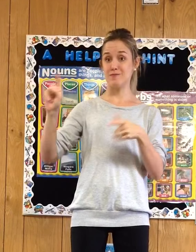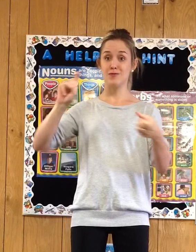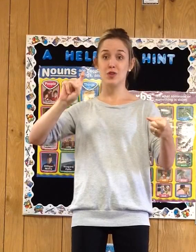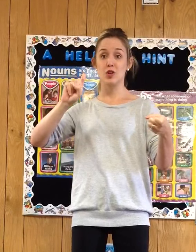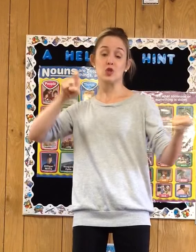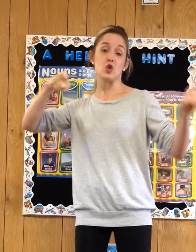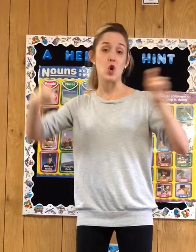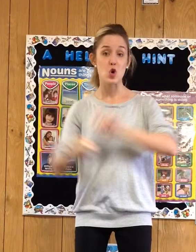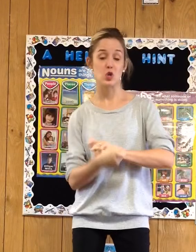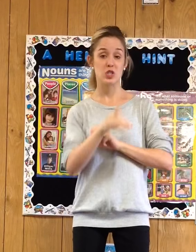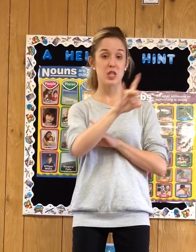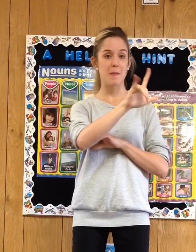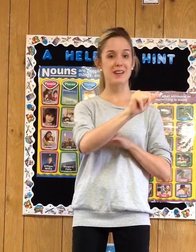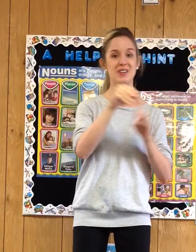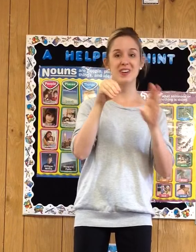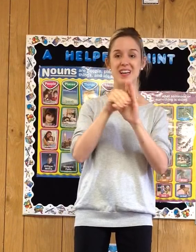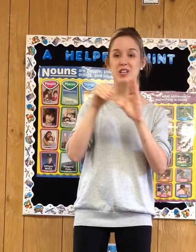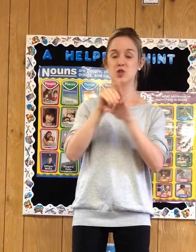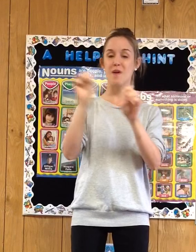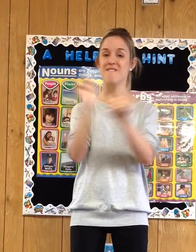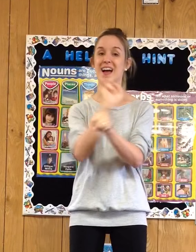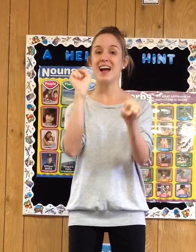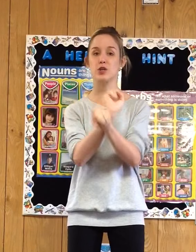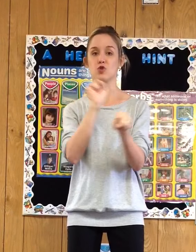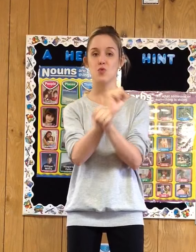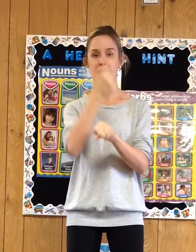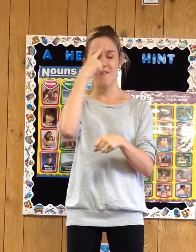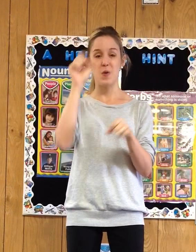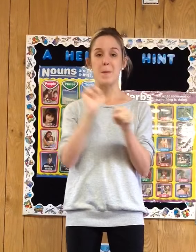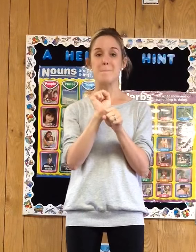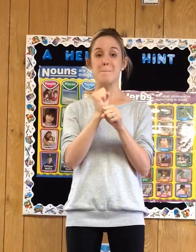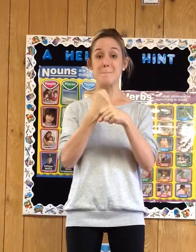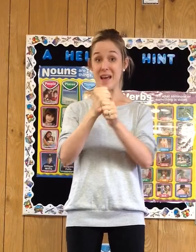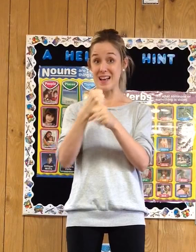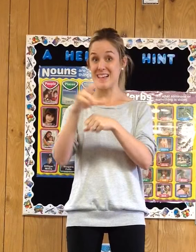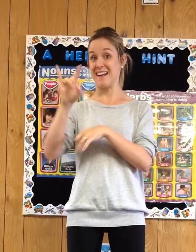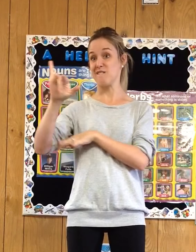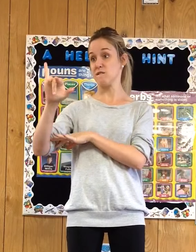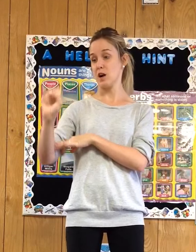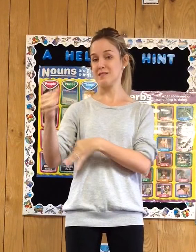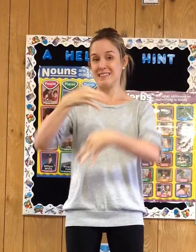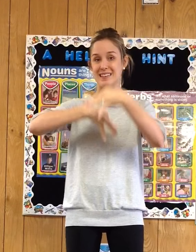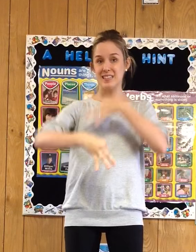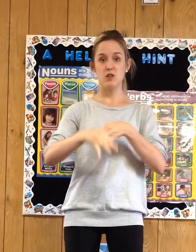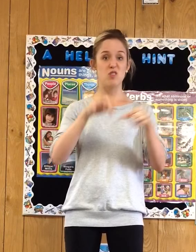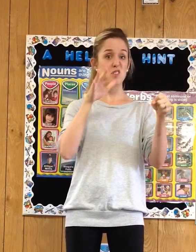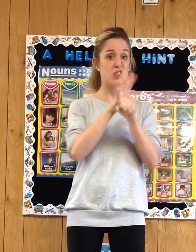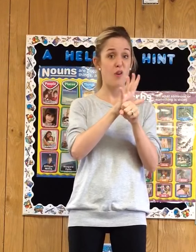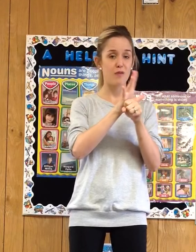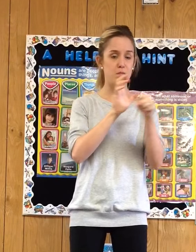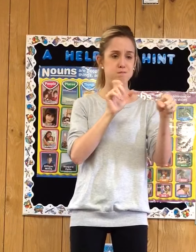bacteria into a factory for making viruses. That is, until it's so filled with viruses that it